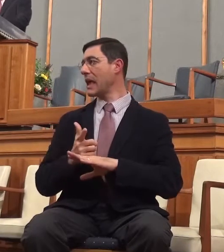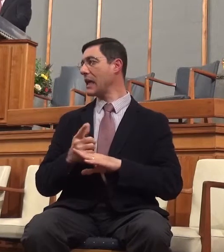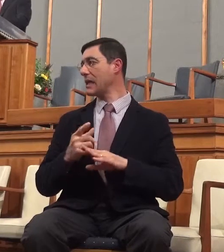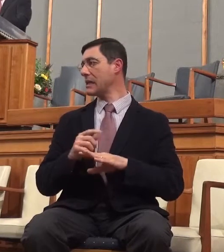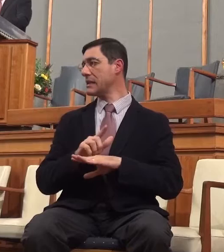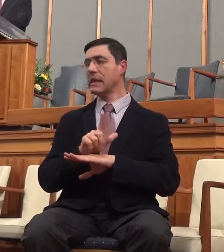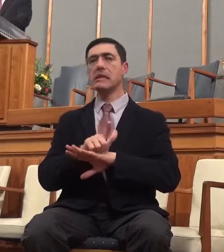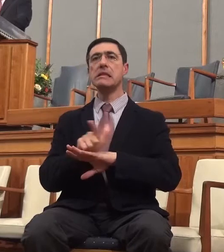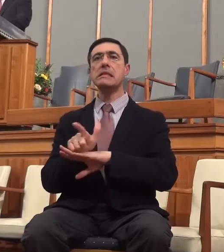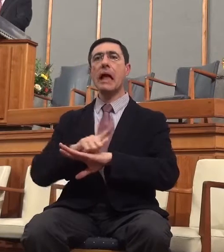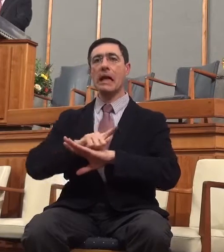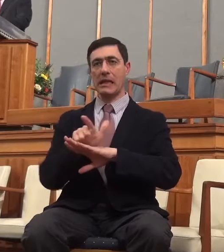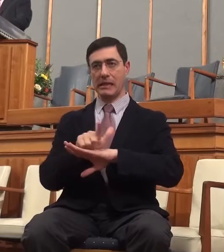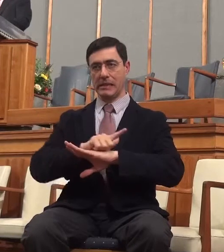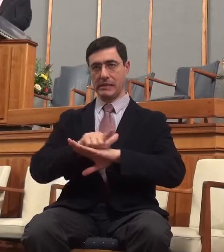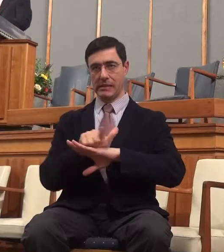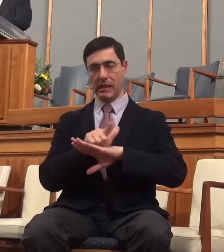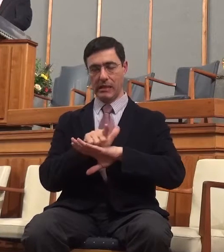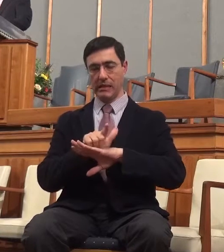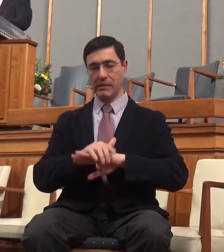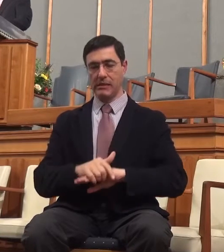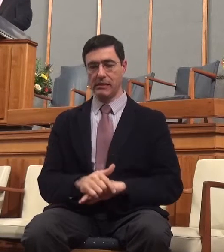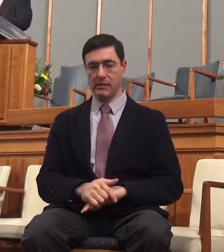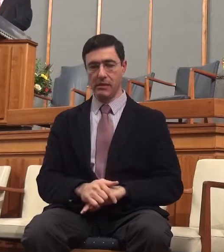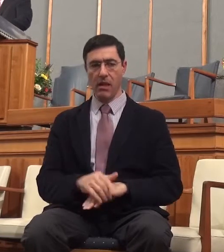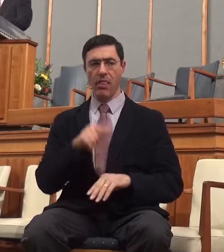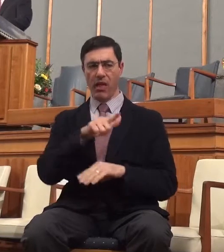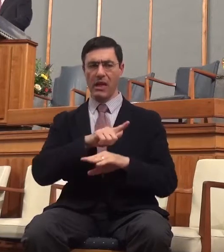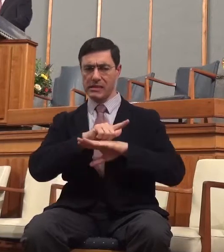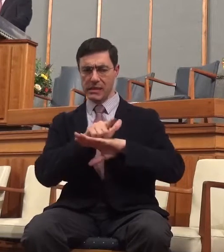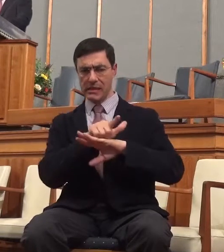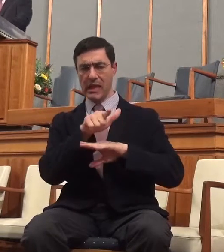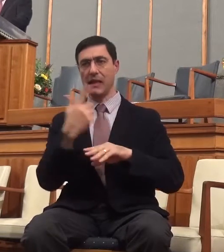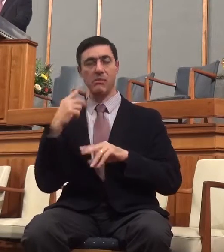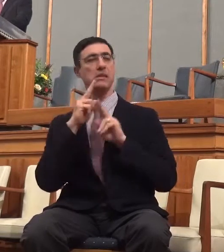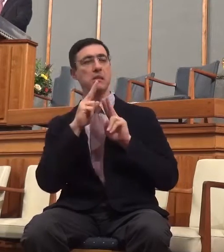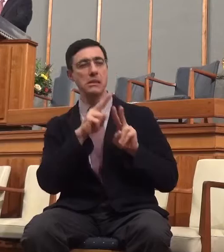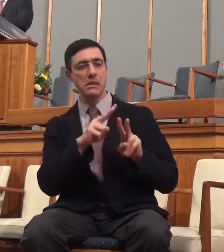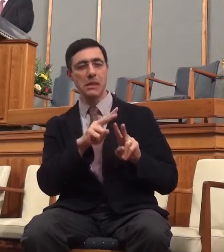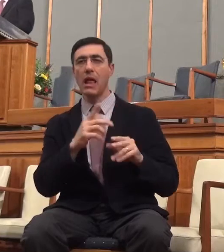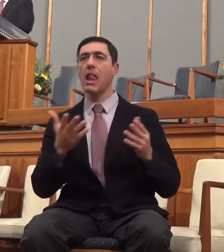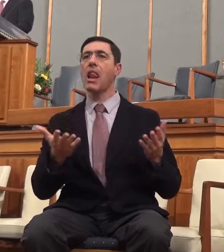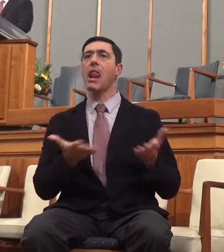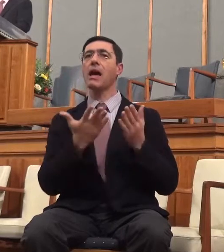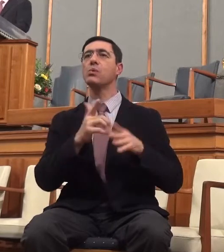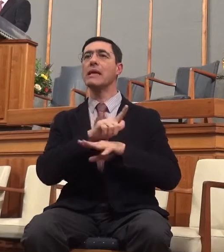a well-known company, Vickers, and it was called the Vickers Vigilant. It was a lightweight anti-tank